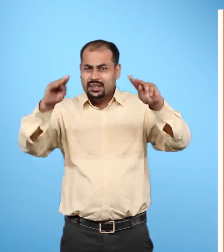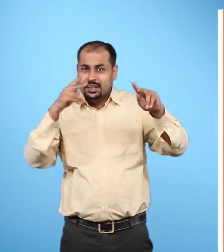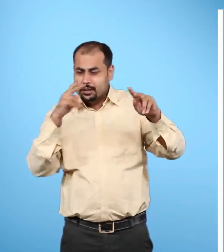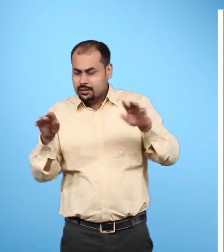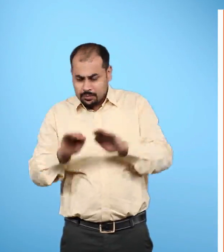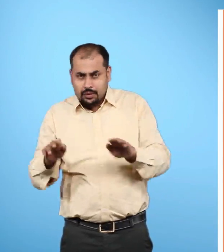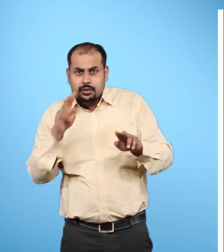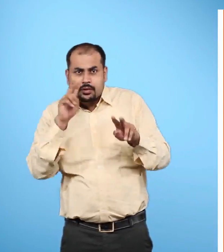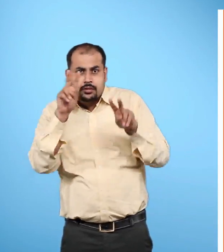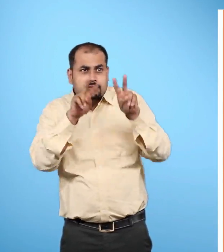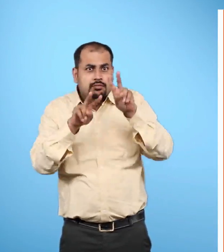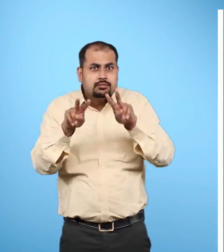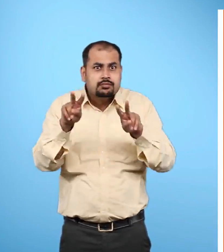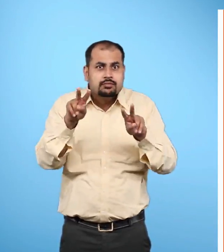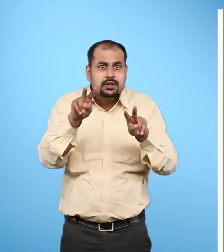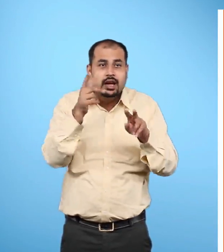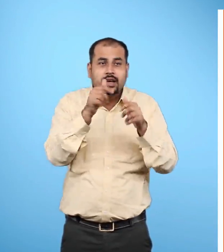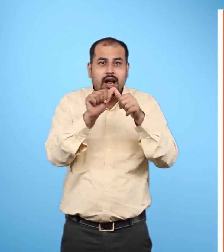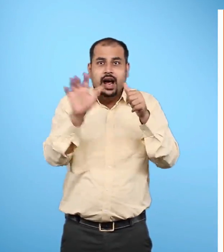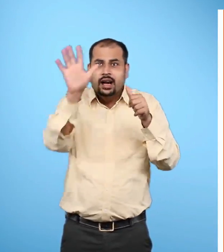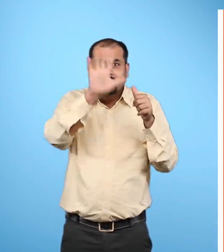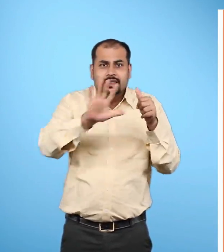the shapes to find out their area.